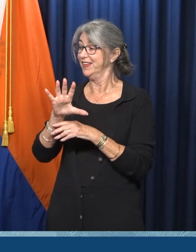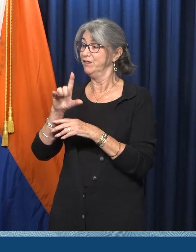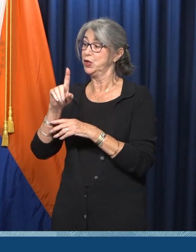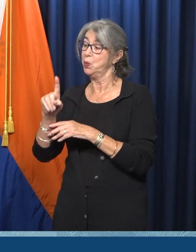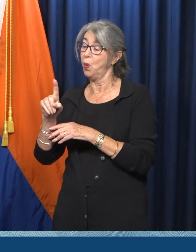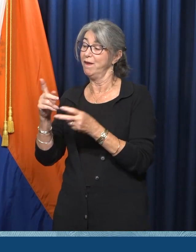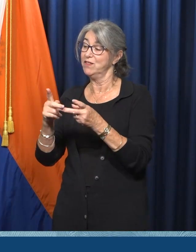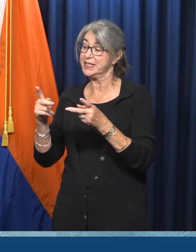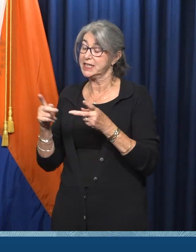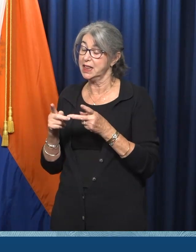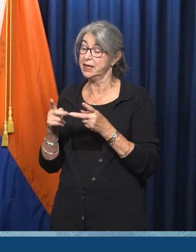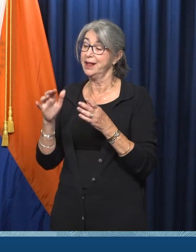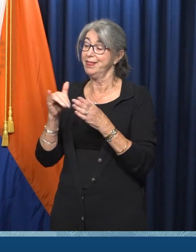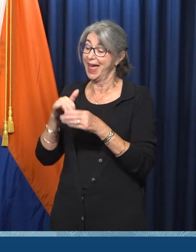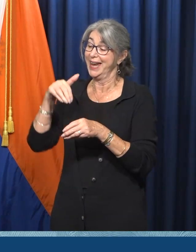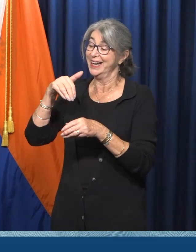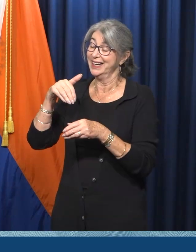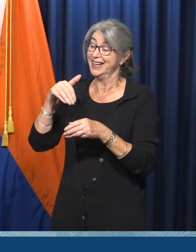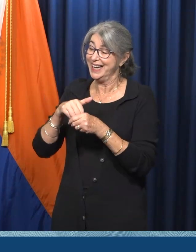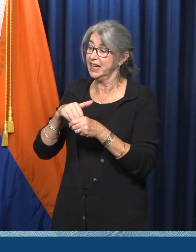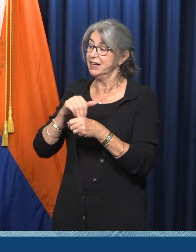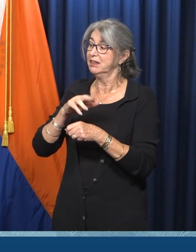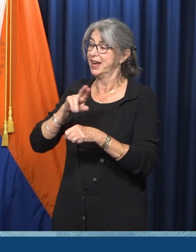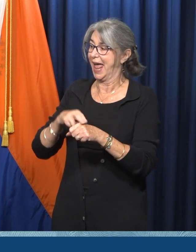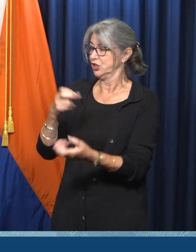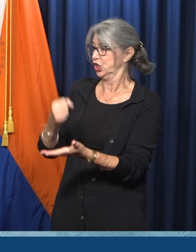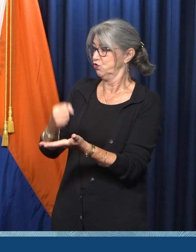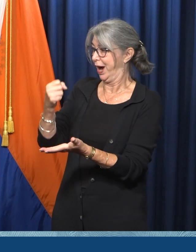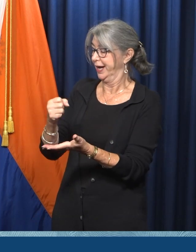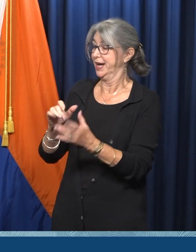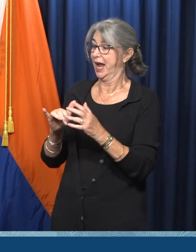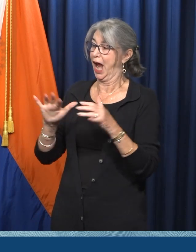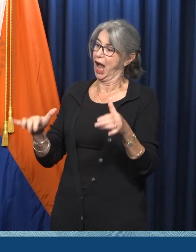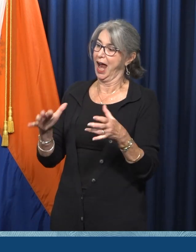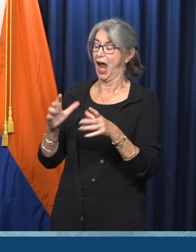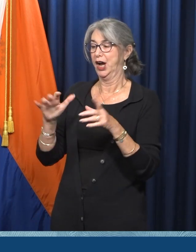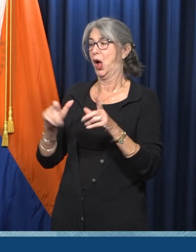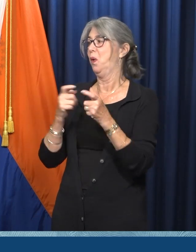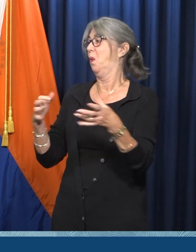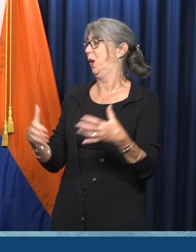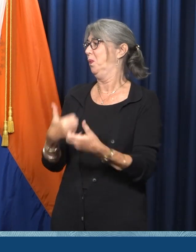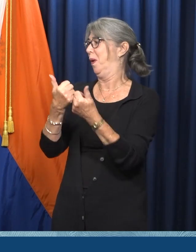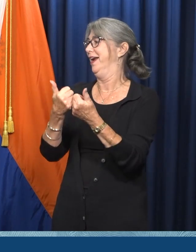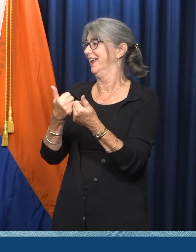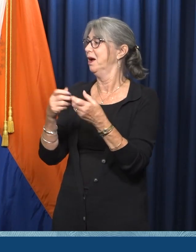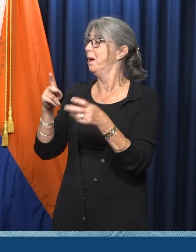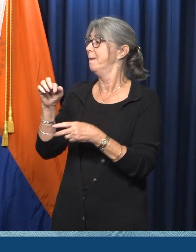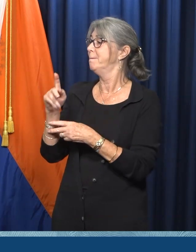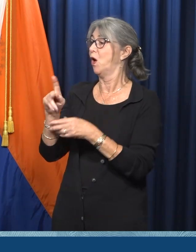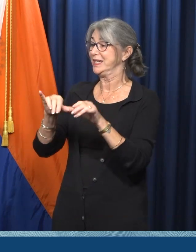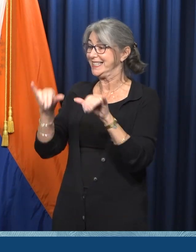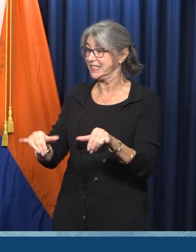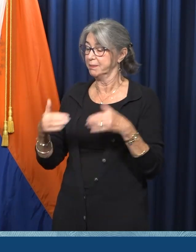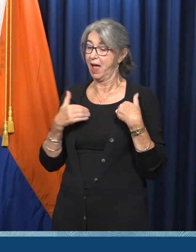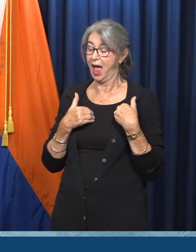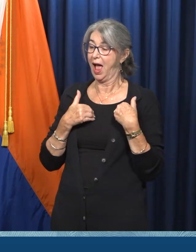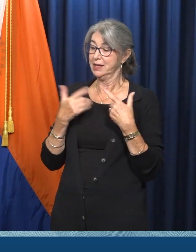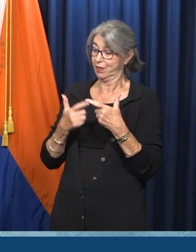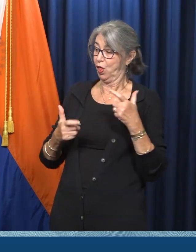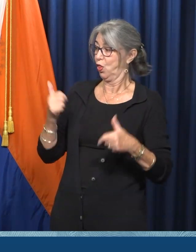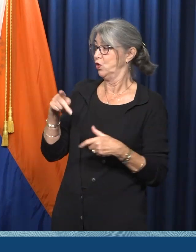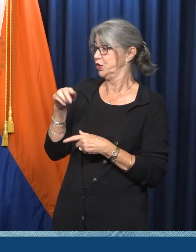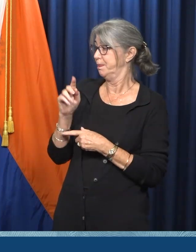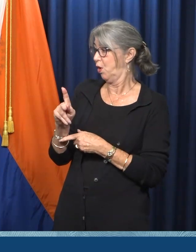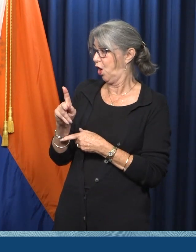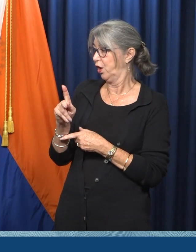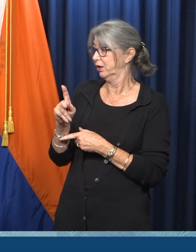51 facilities that are in the nationally accredited and award-winning park system. It actually has our largest park,